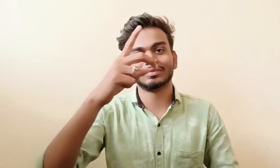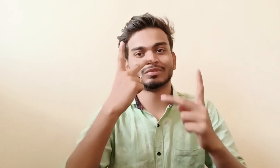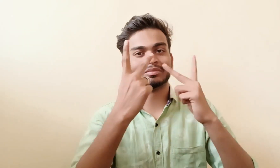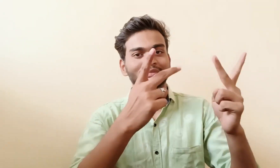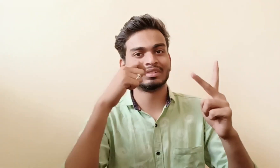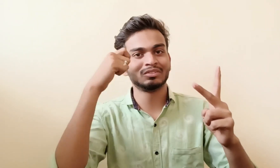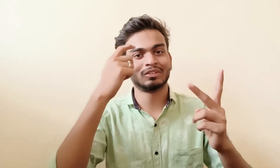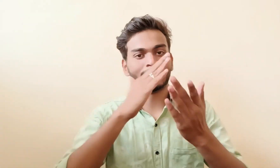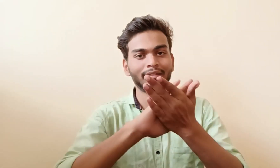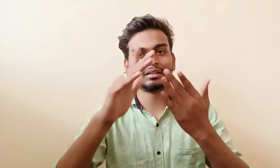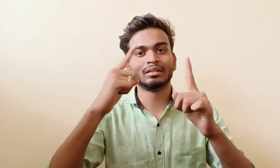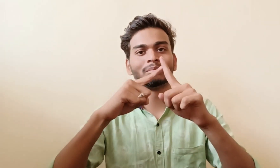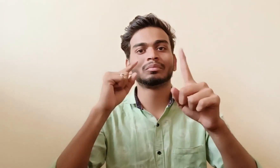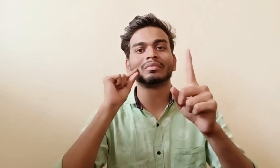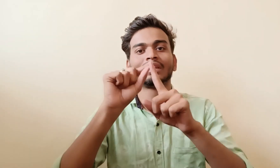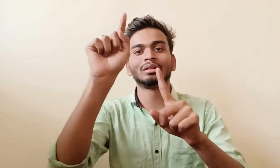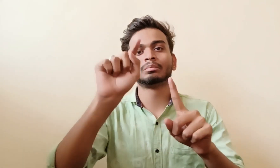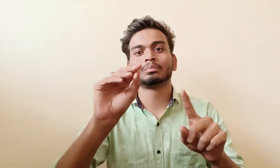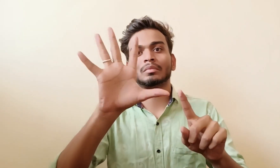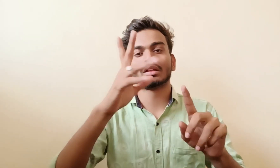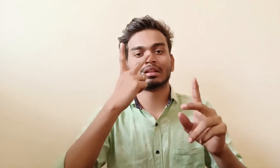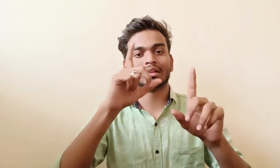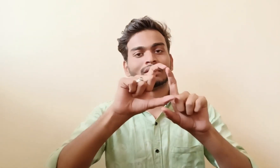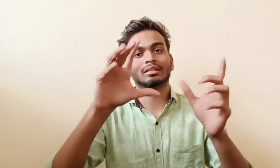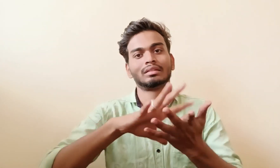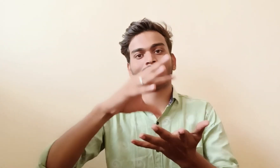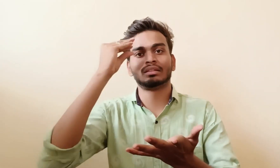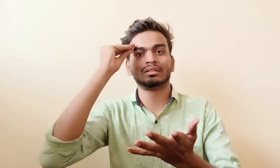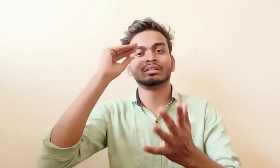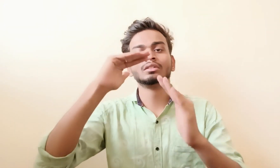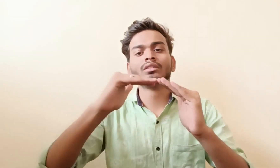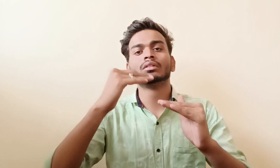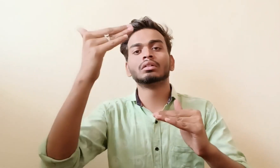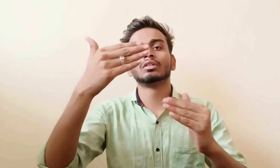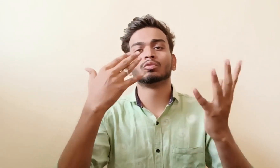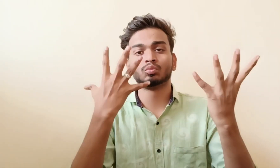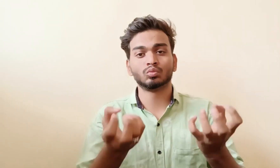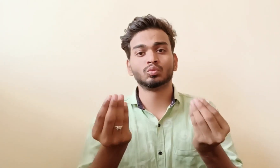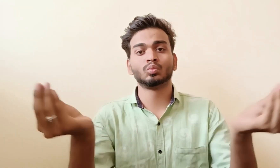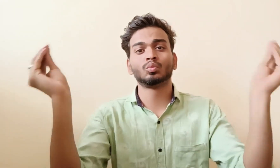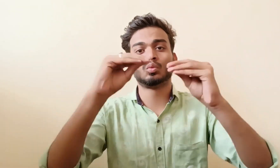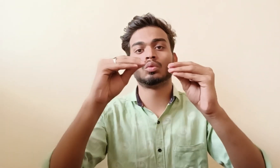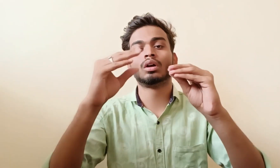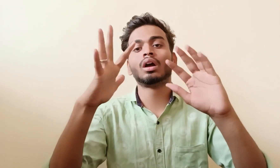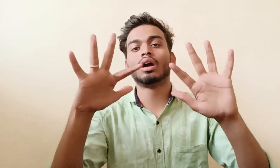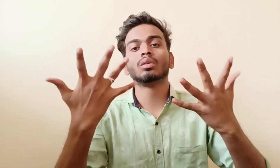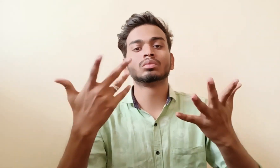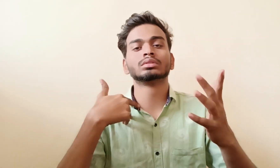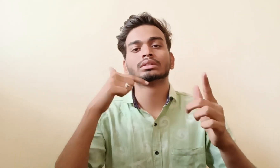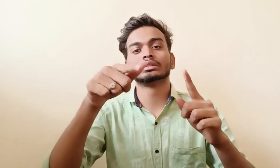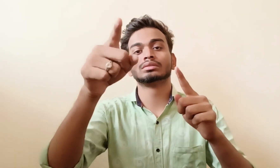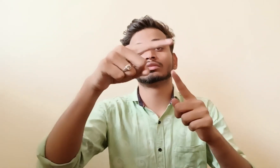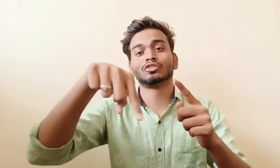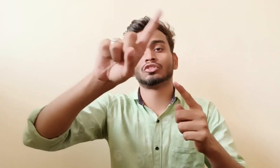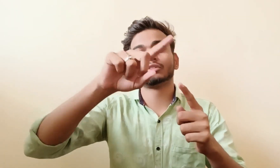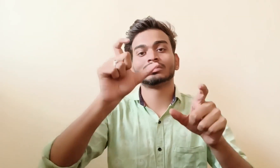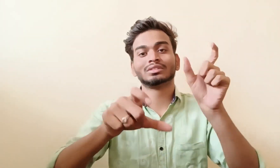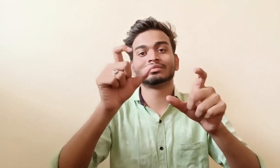All you see finish my video tips and tricks. You want more tips and tricks in Instagram, you comment chat my channel listen next upload new tips and